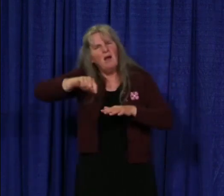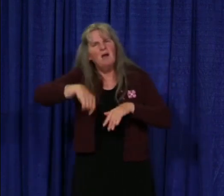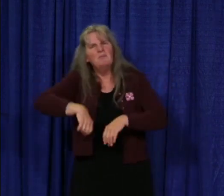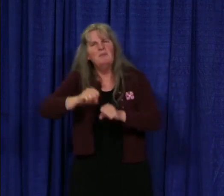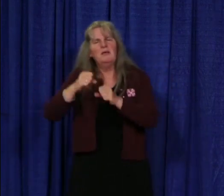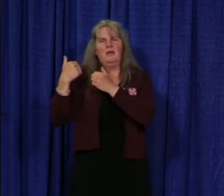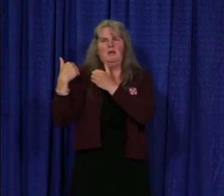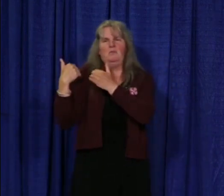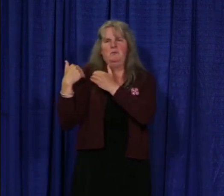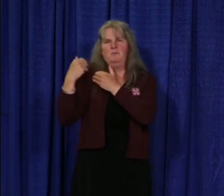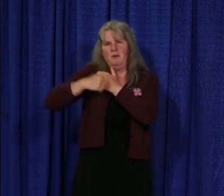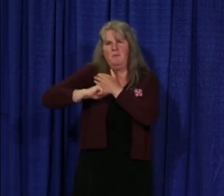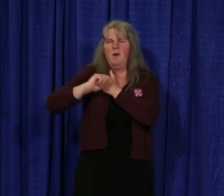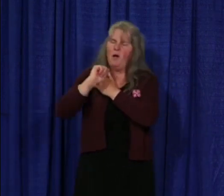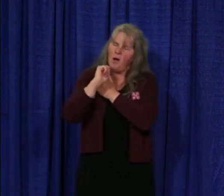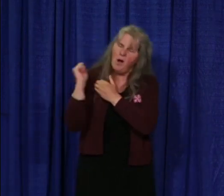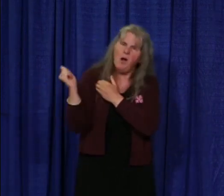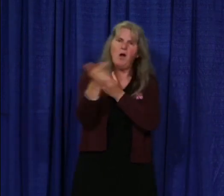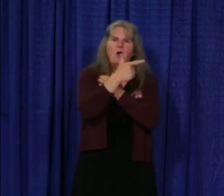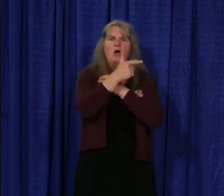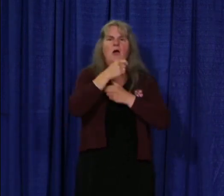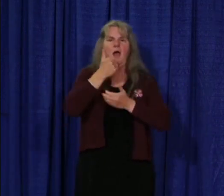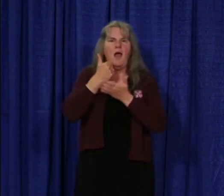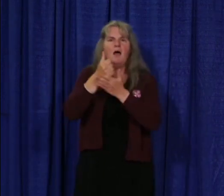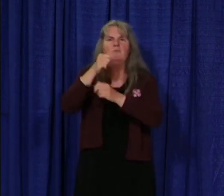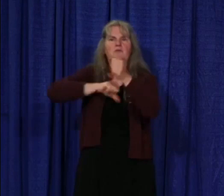one large community to help each other.